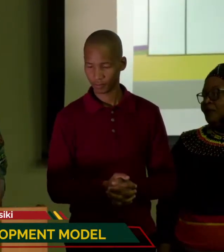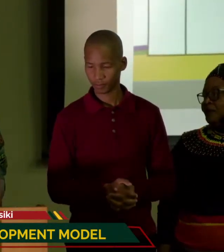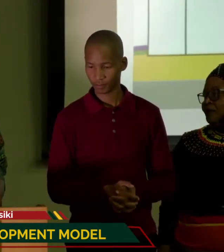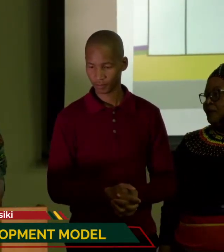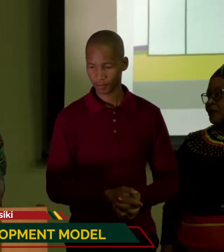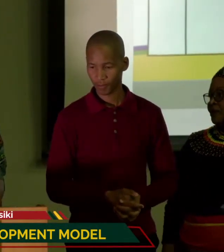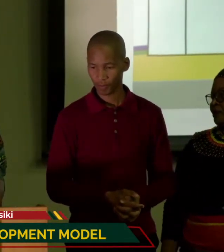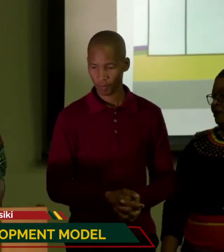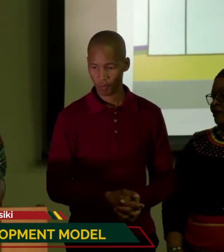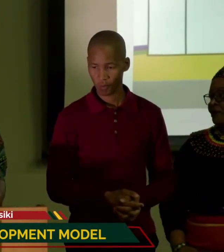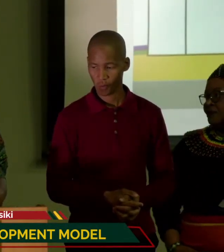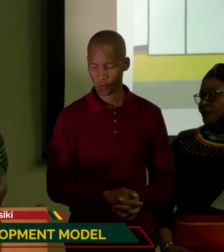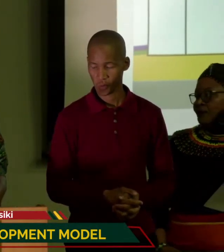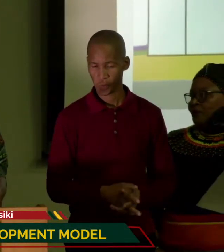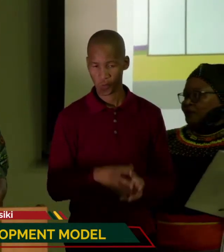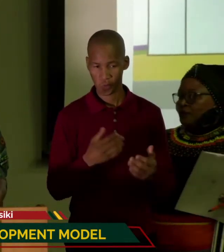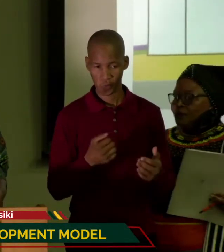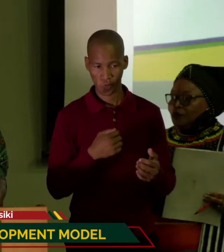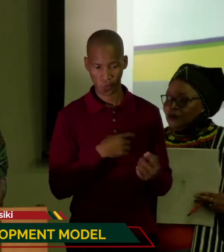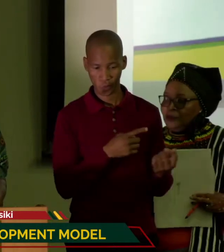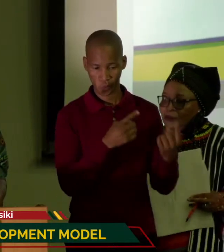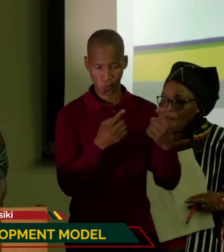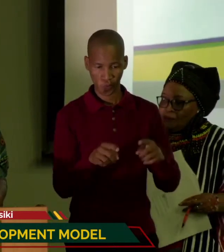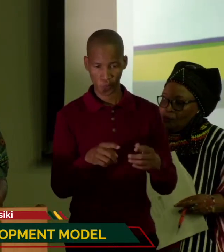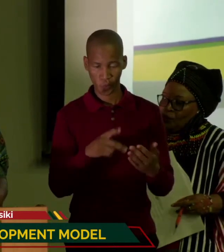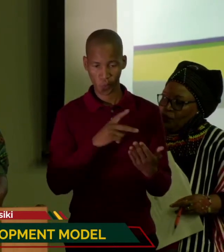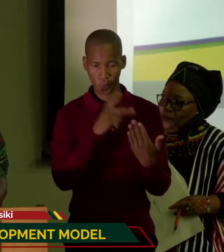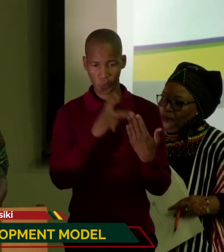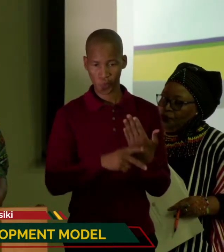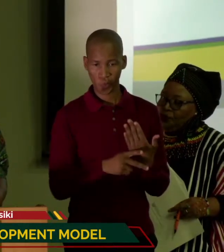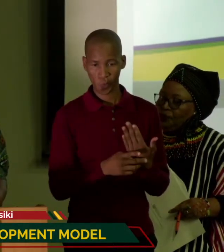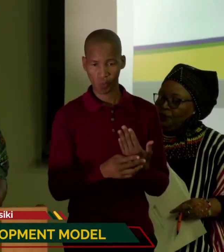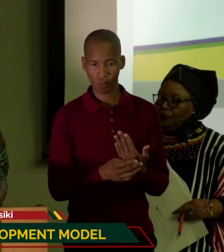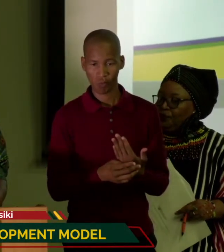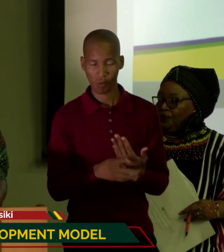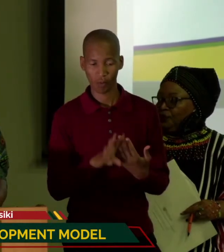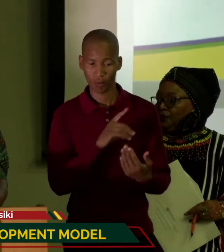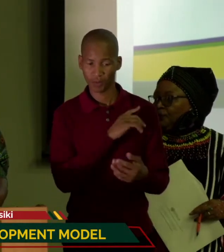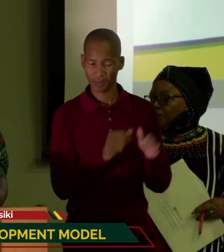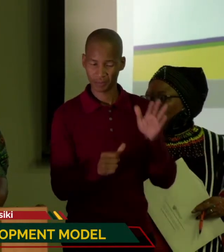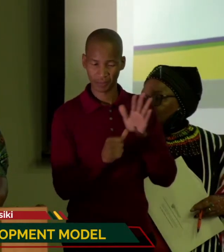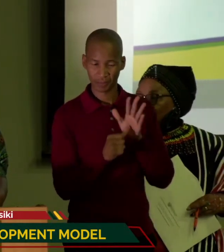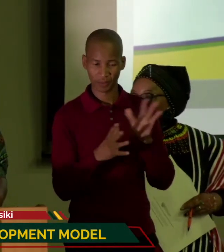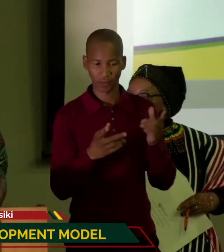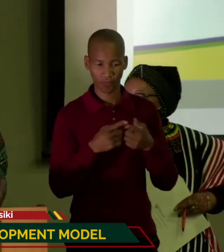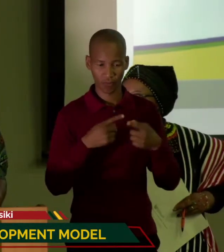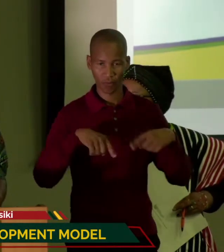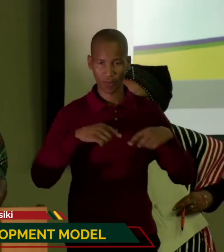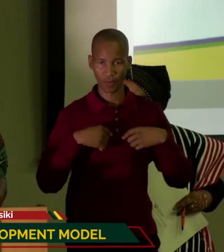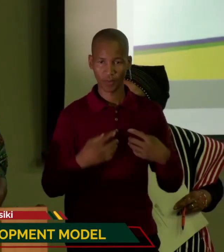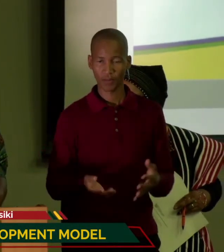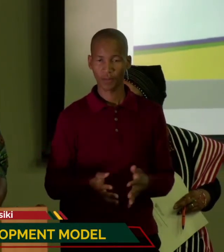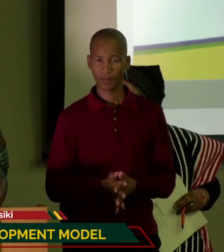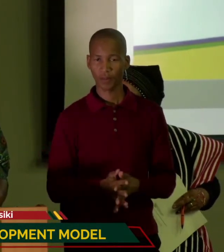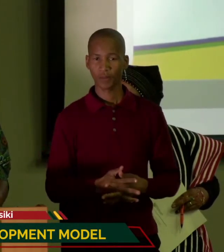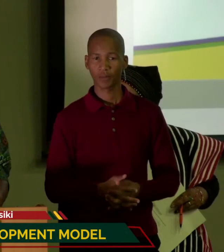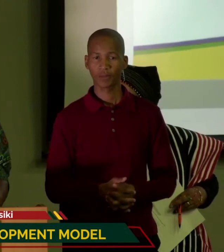to the projects now, because it's key good. Nas,